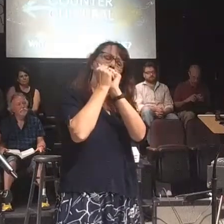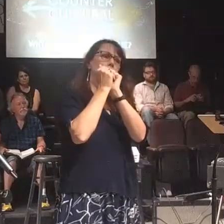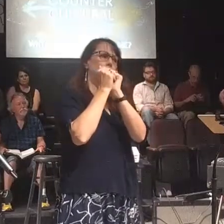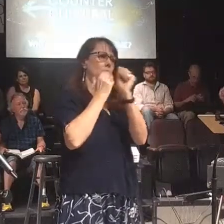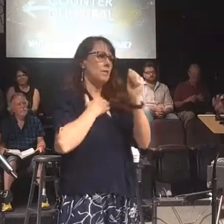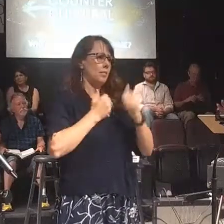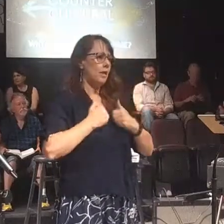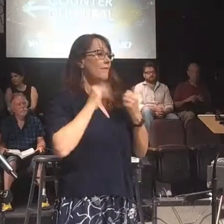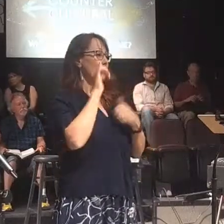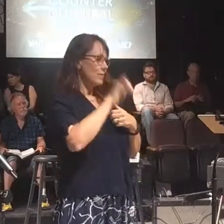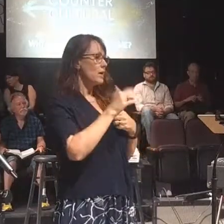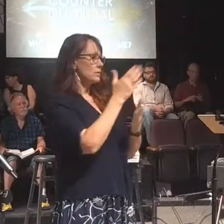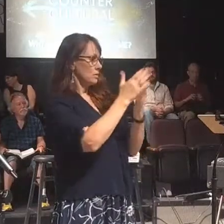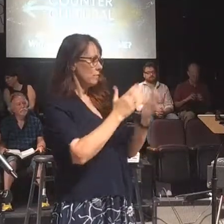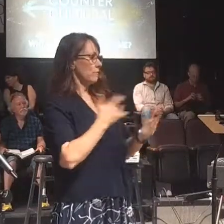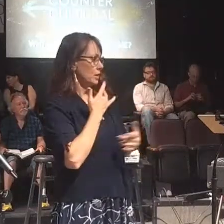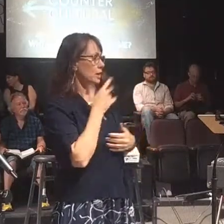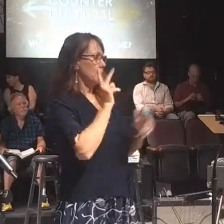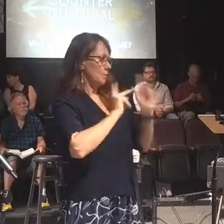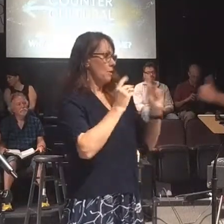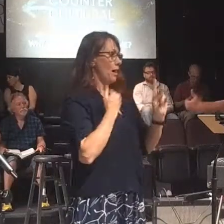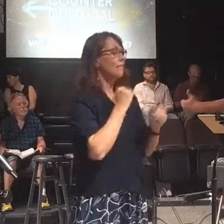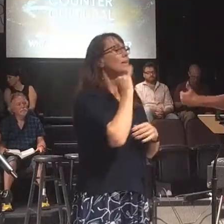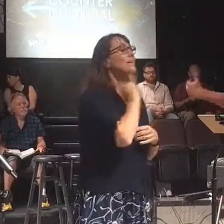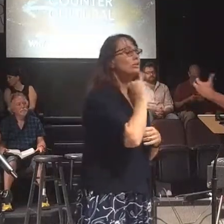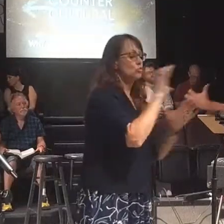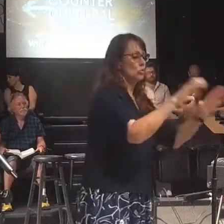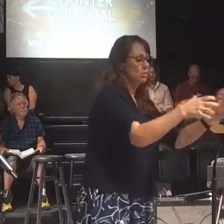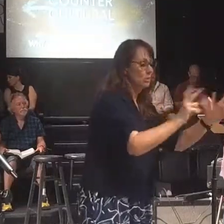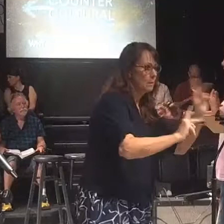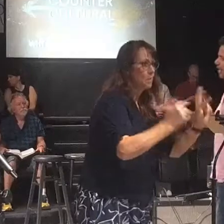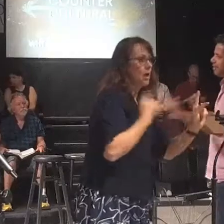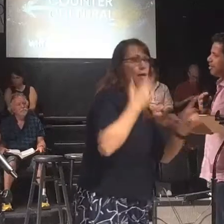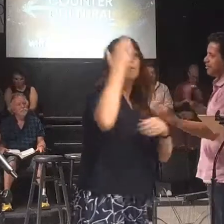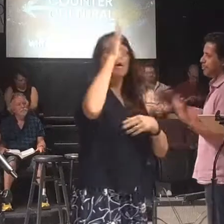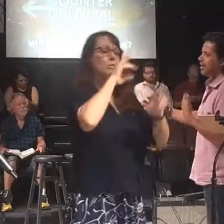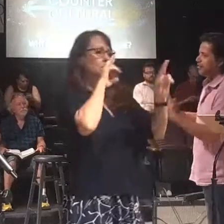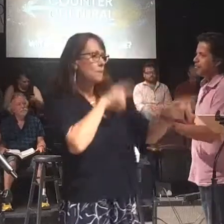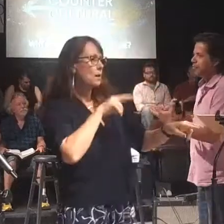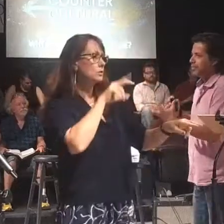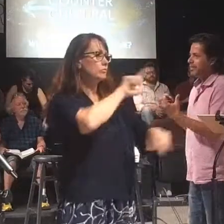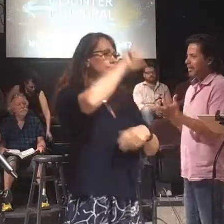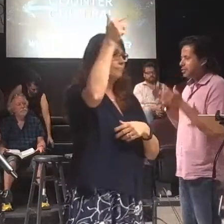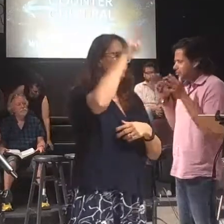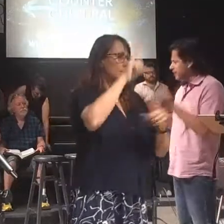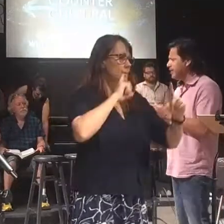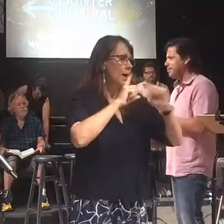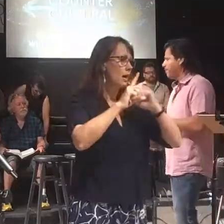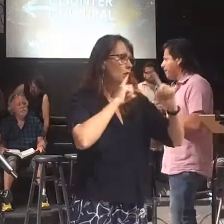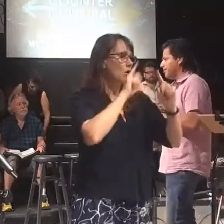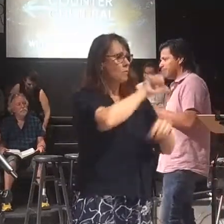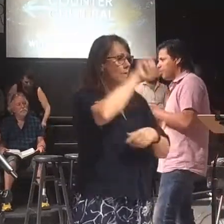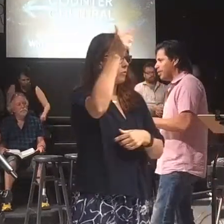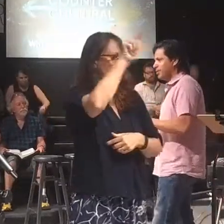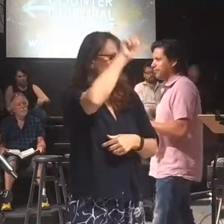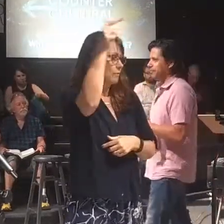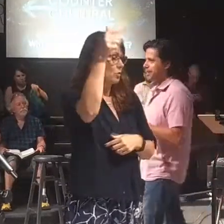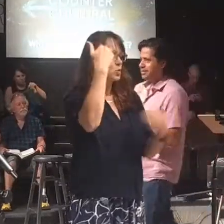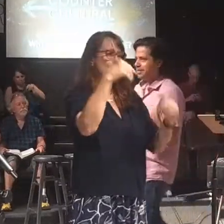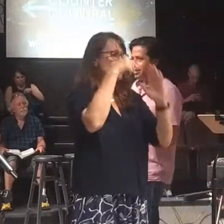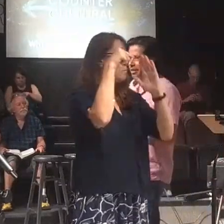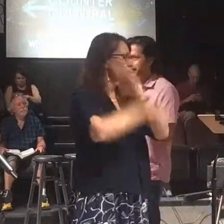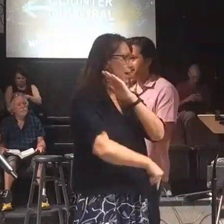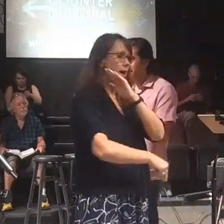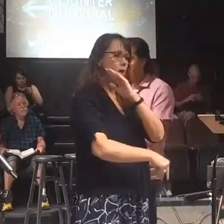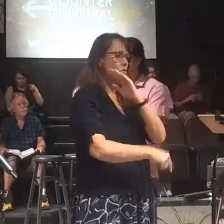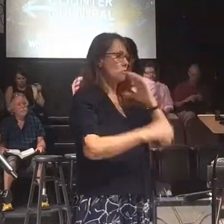the sentiment that people had, Israel had, and God is responding to it, and there's this dialogue of back and forth, and it's really profound and wonderful